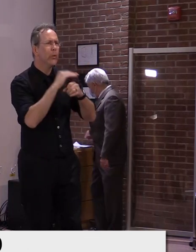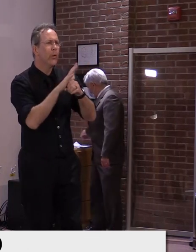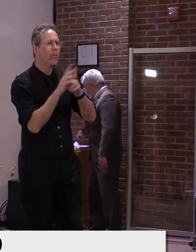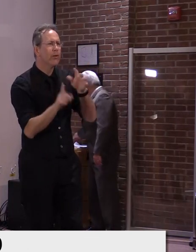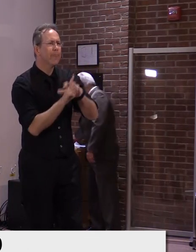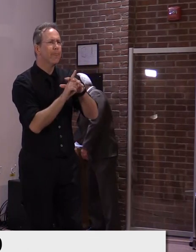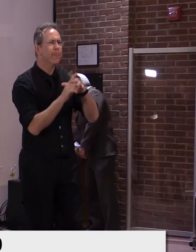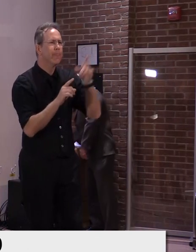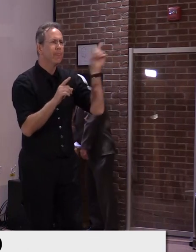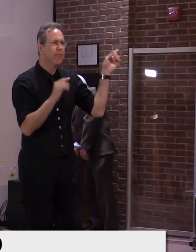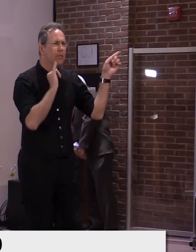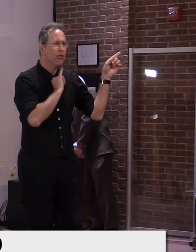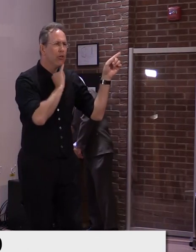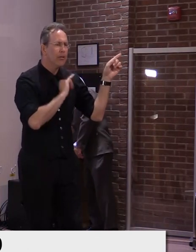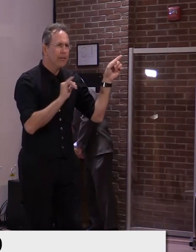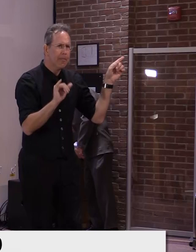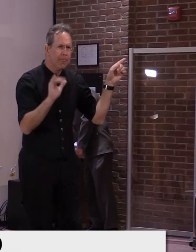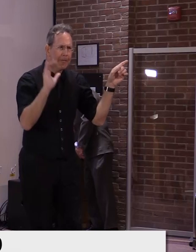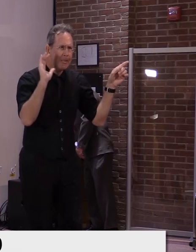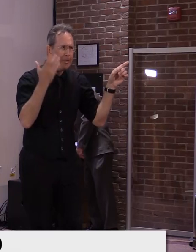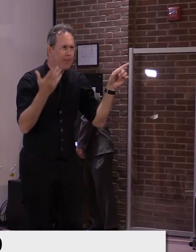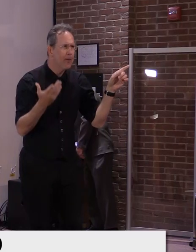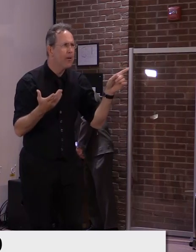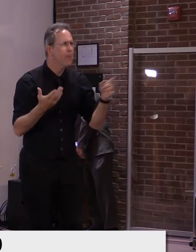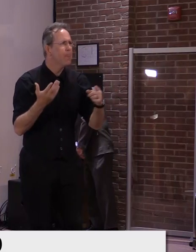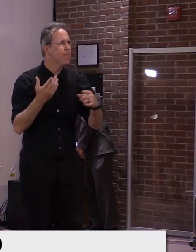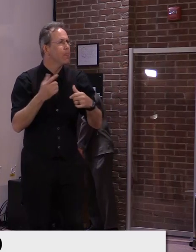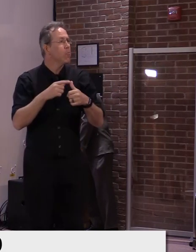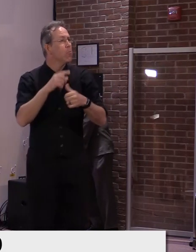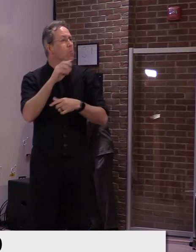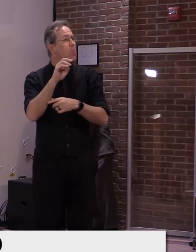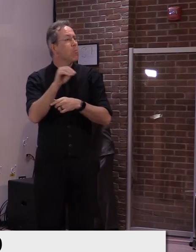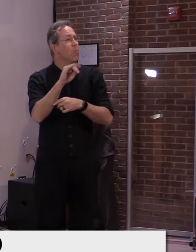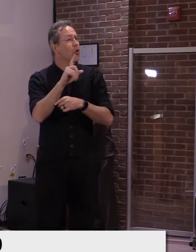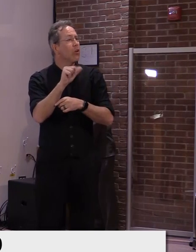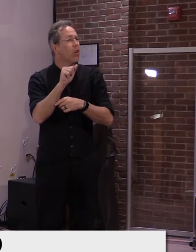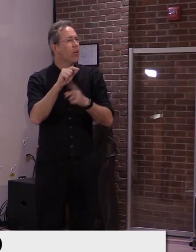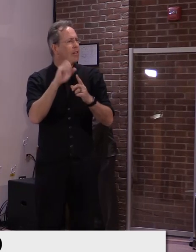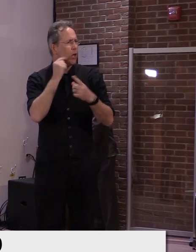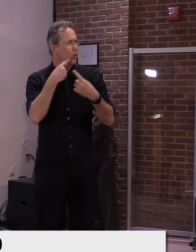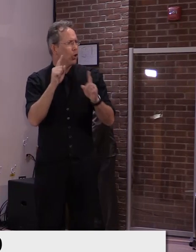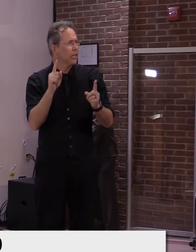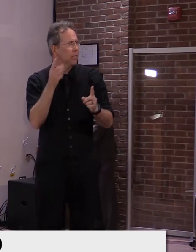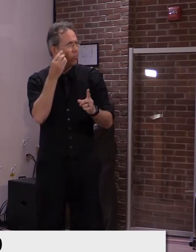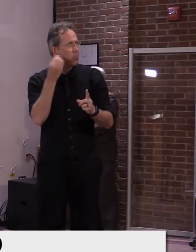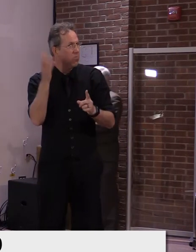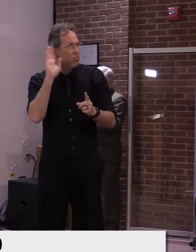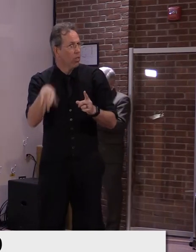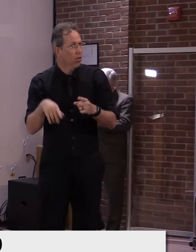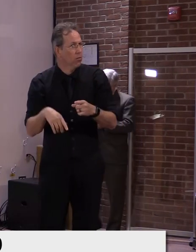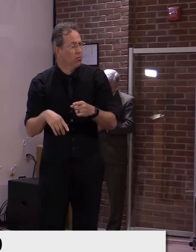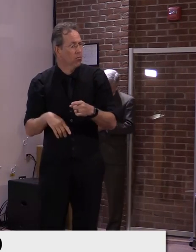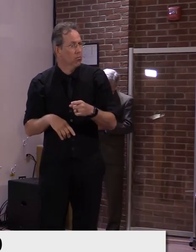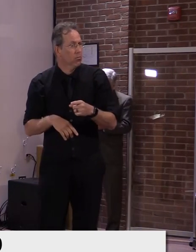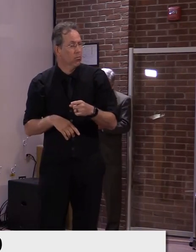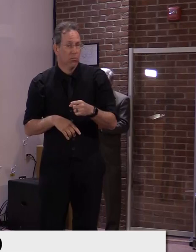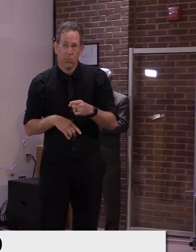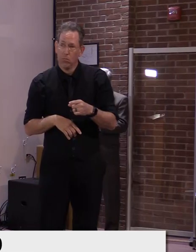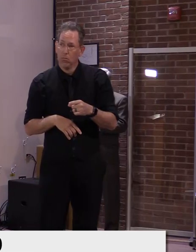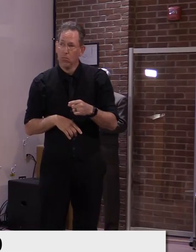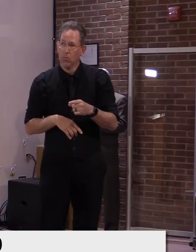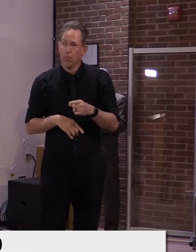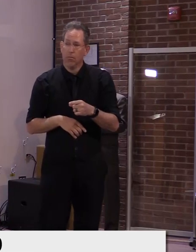Pfizer vaccine, and you know that's just another element in this. Dr. Levine.